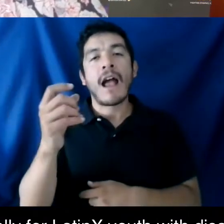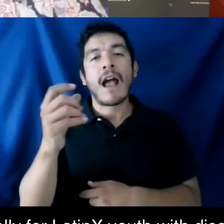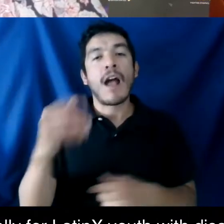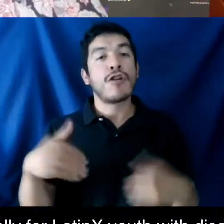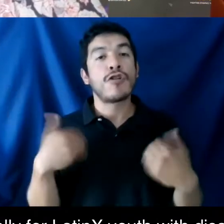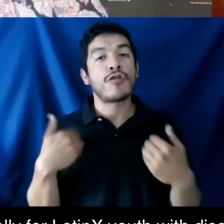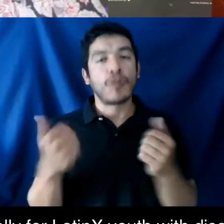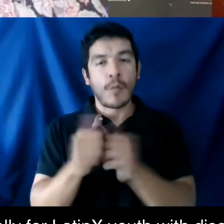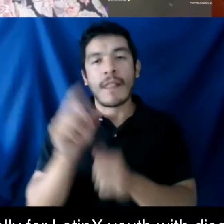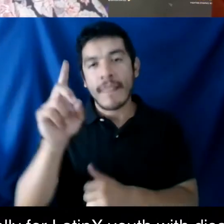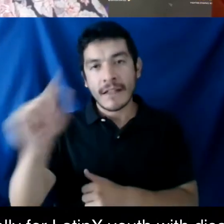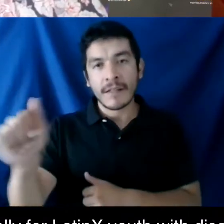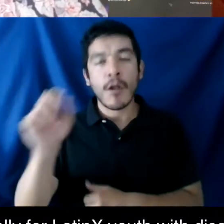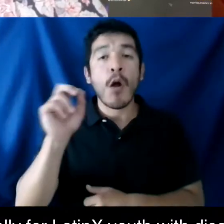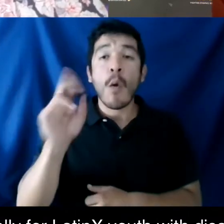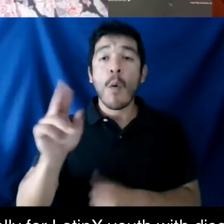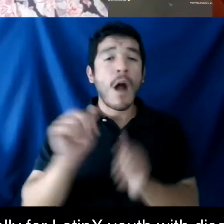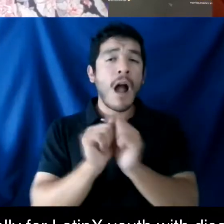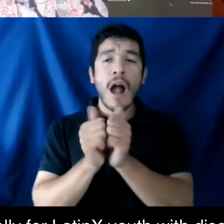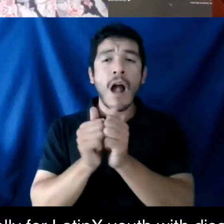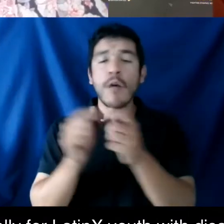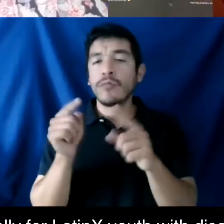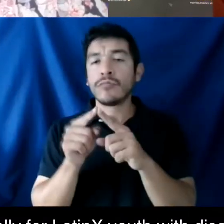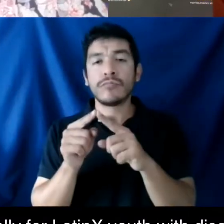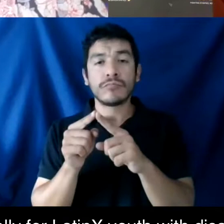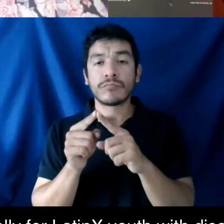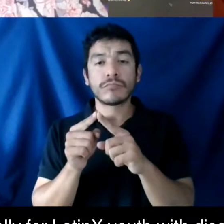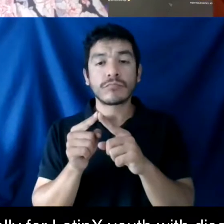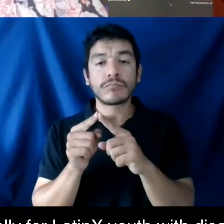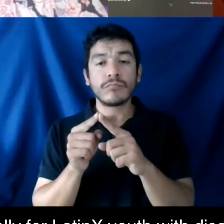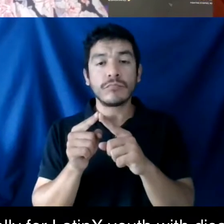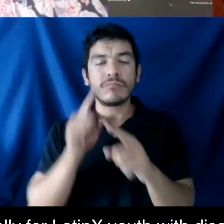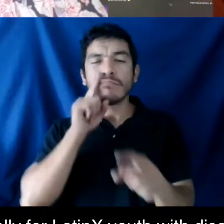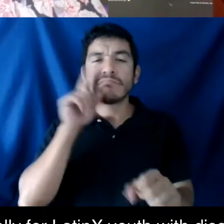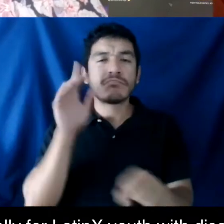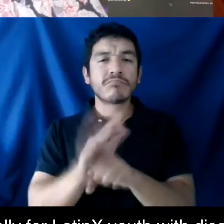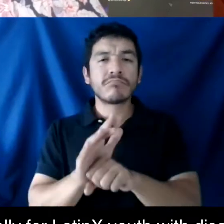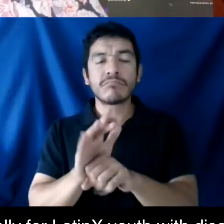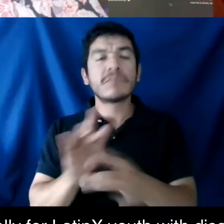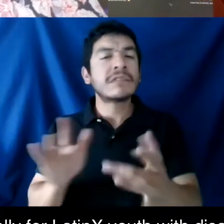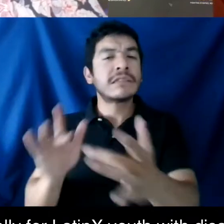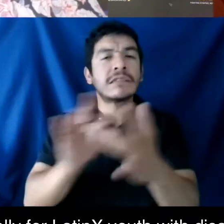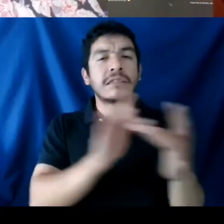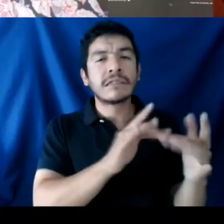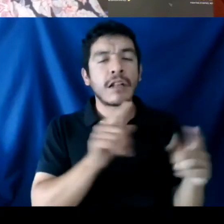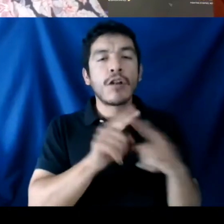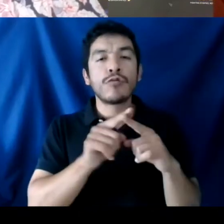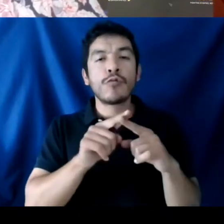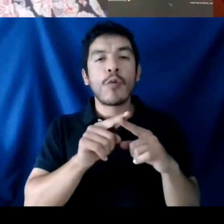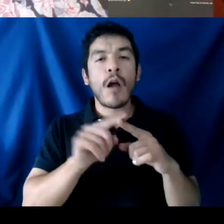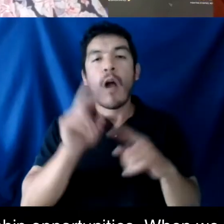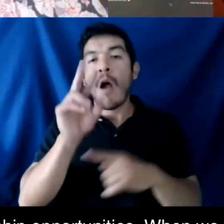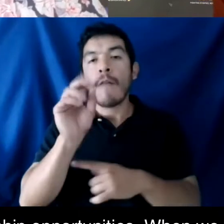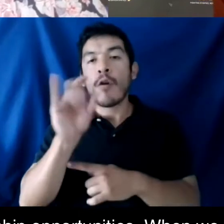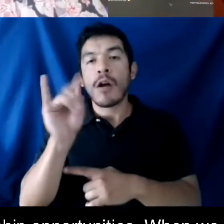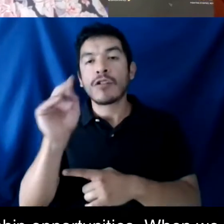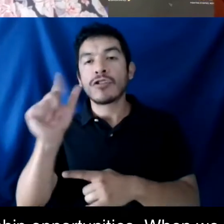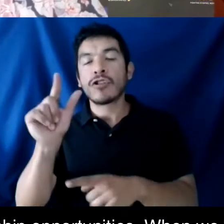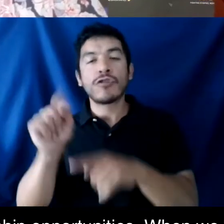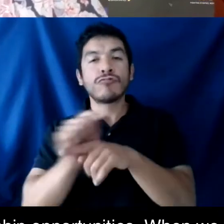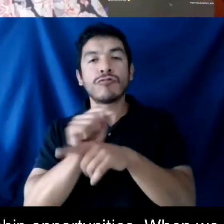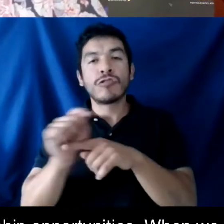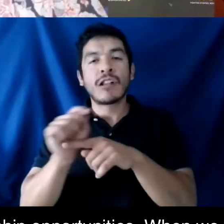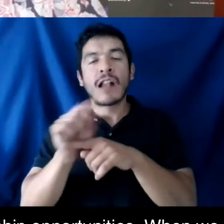with disabilities, or how to ensure outreach to vocational training and